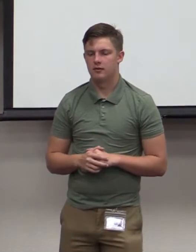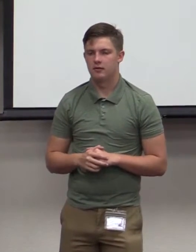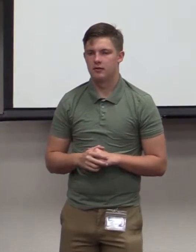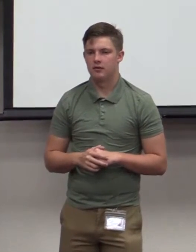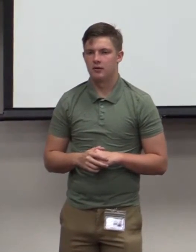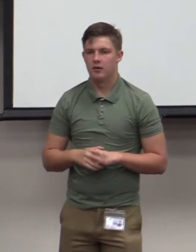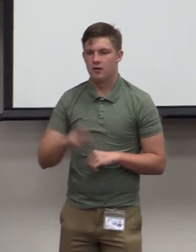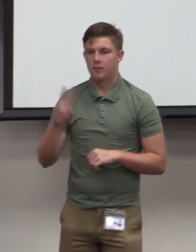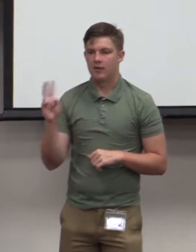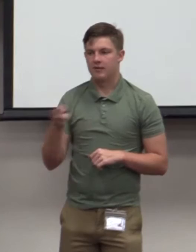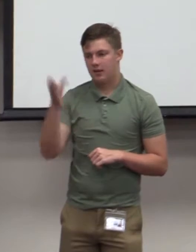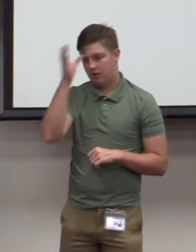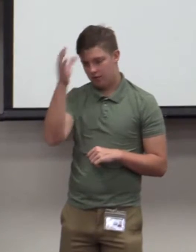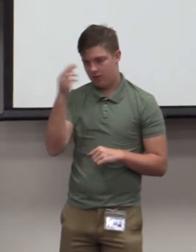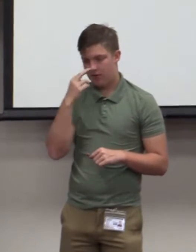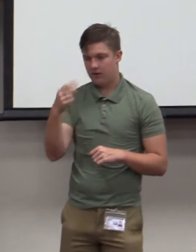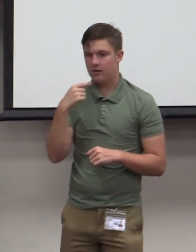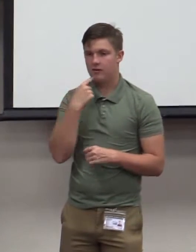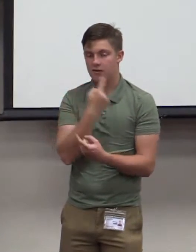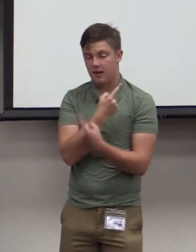But 2 Corinthians tells us